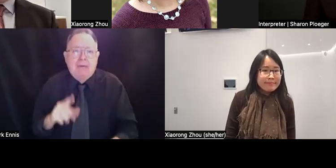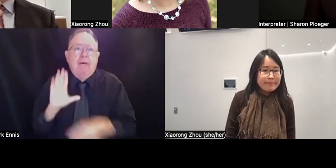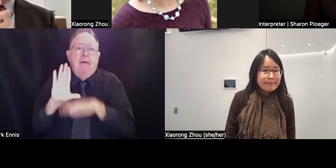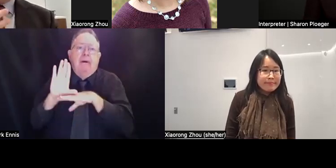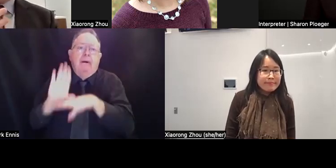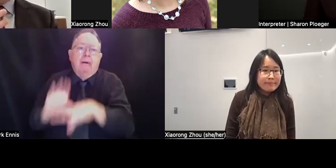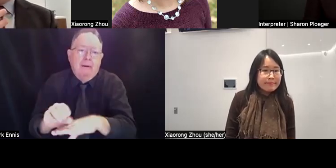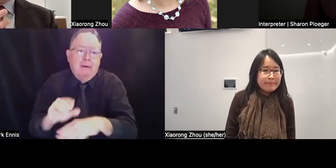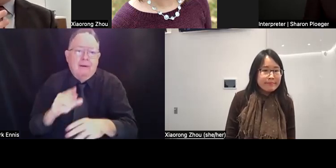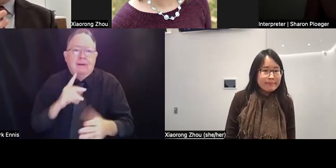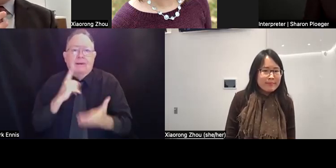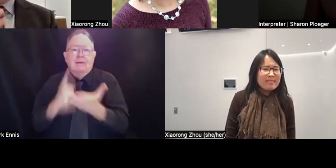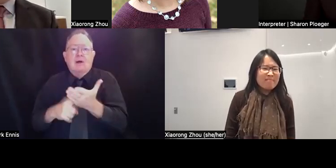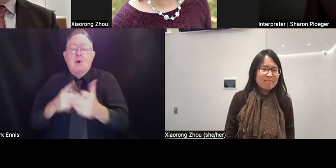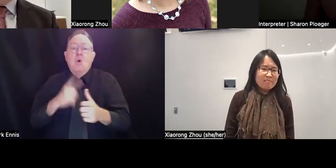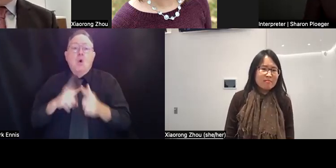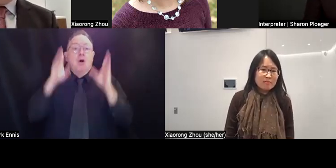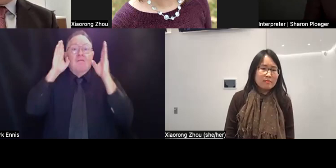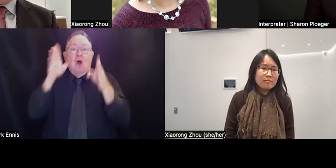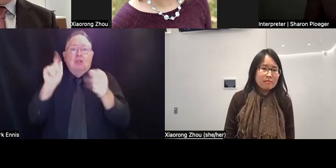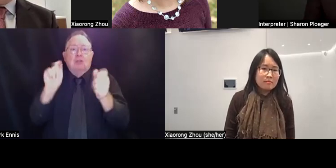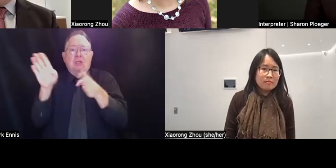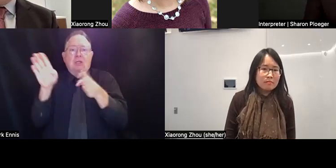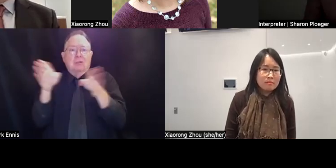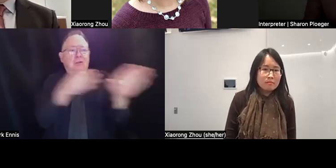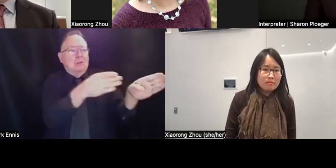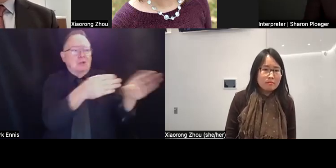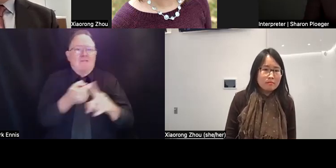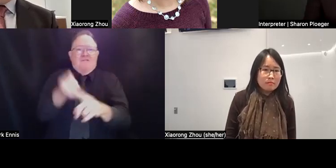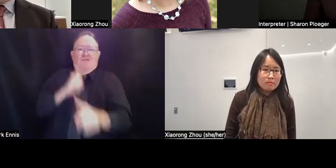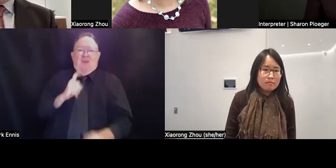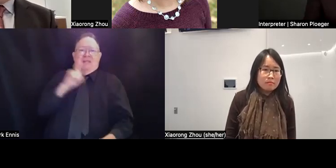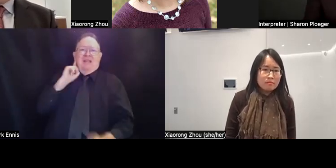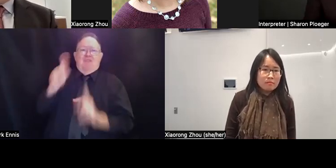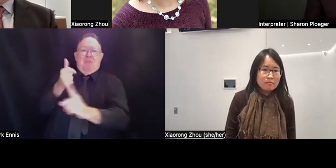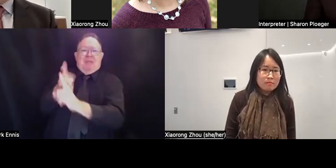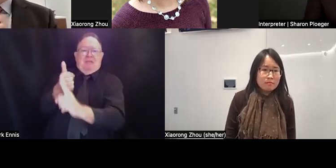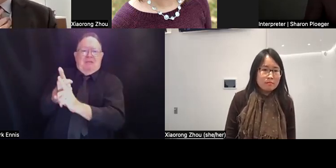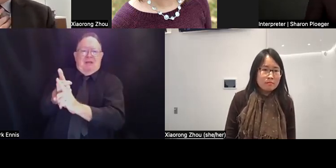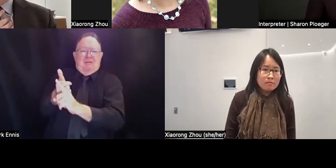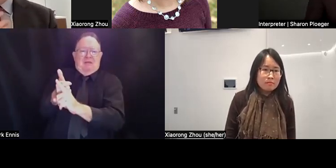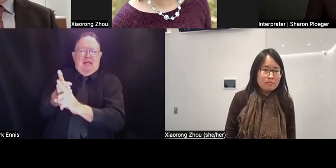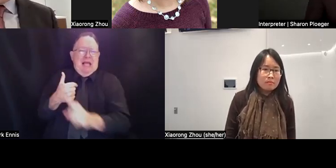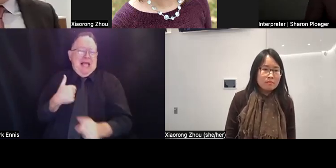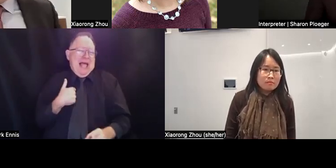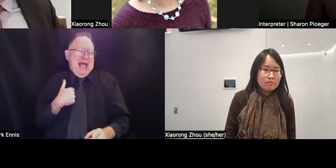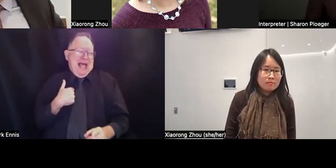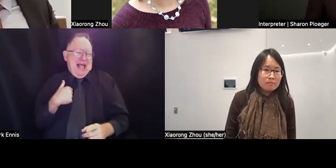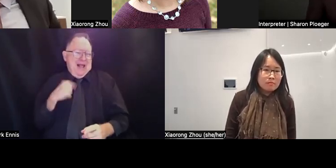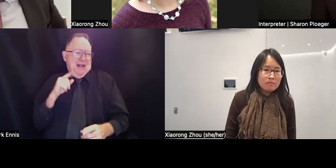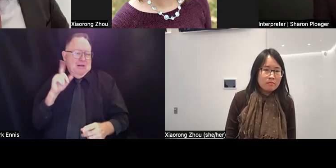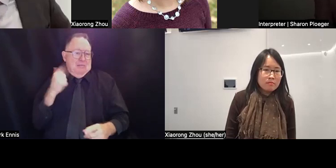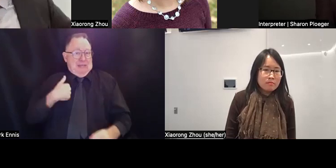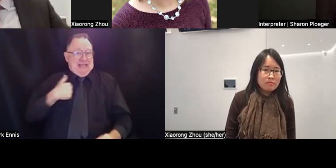or pulling the focus away from the people with lived experience. And so that's maybe what I'm asking, as you know, myself as a